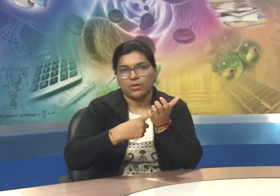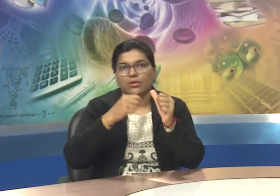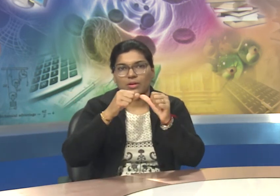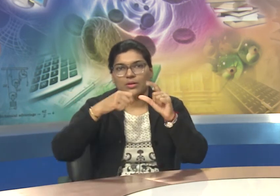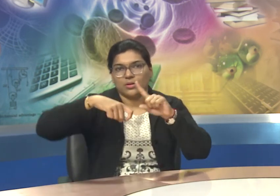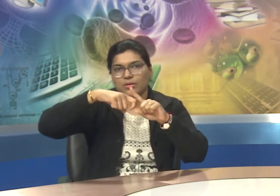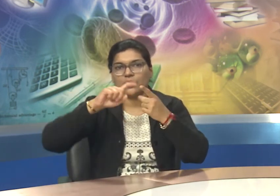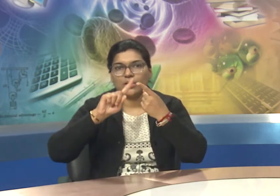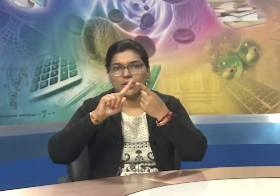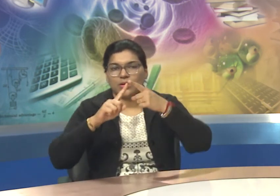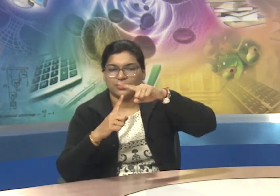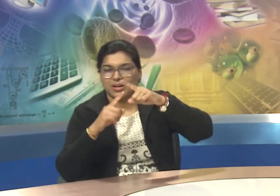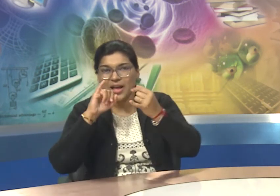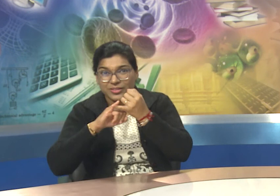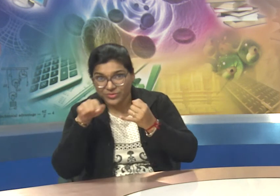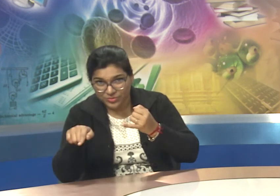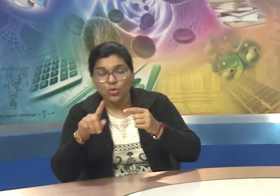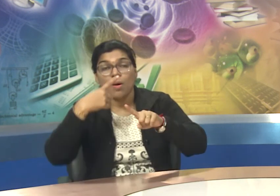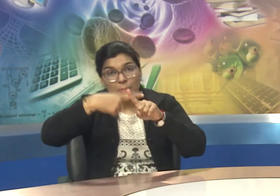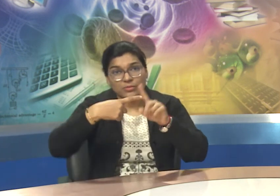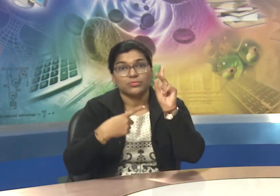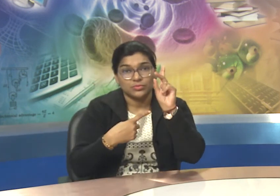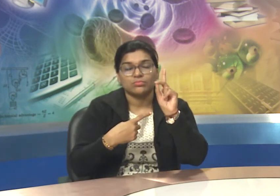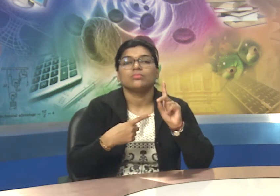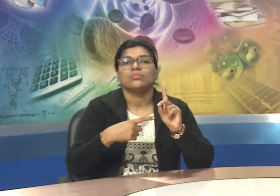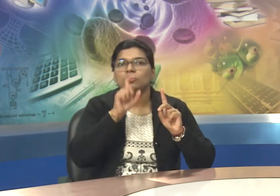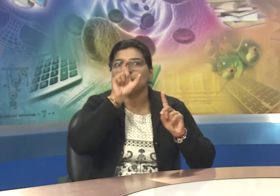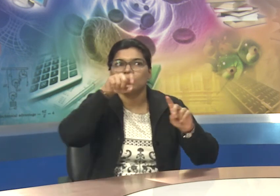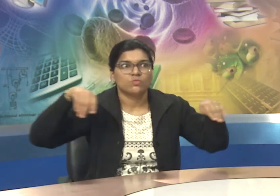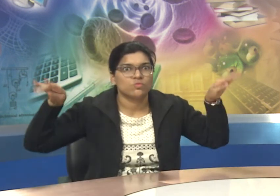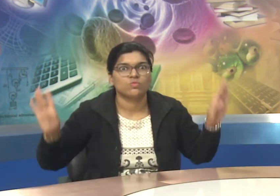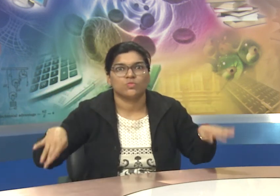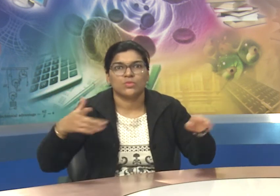and other like parakeets and eagle